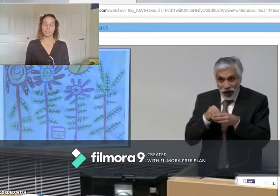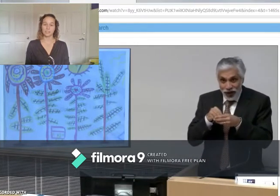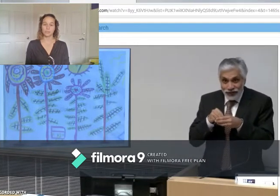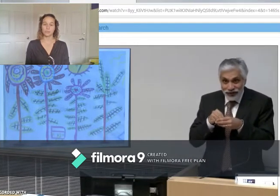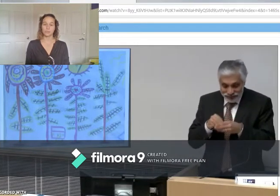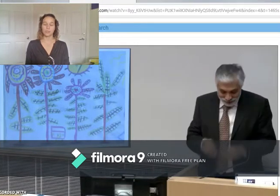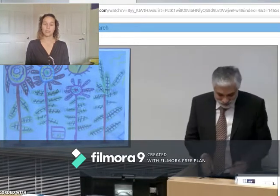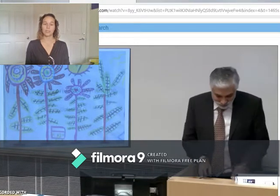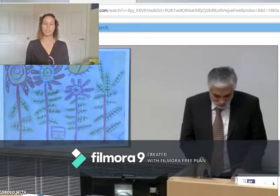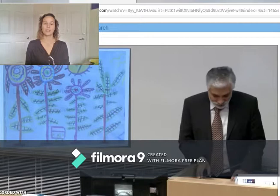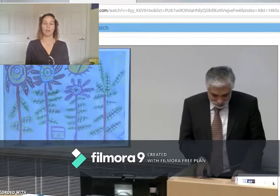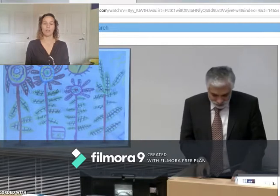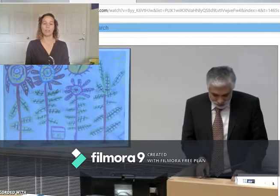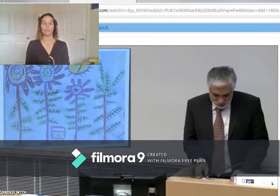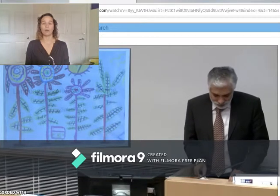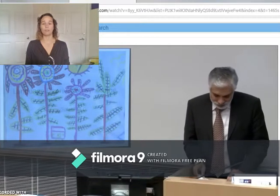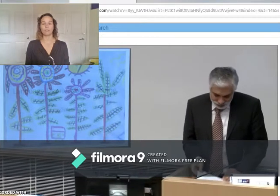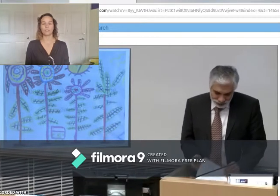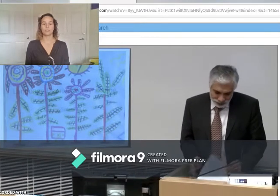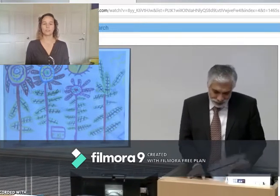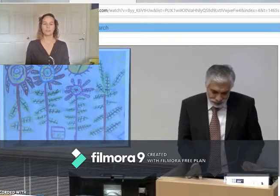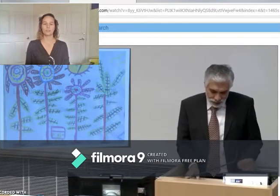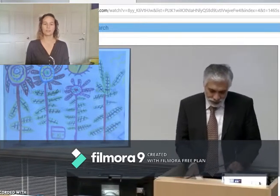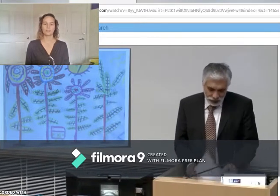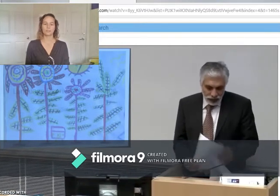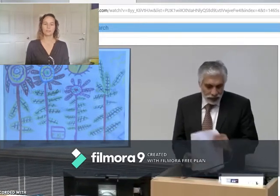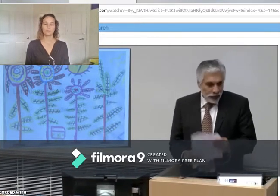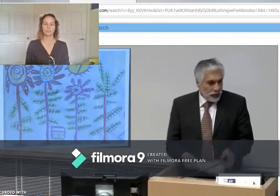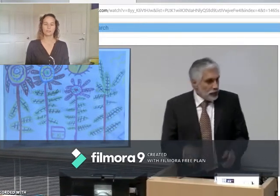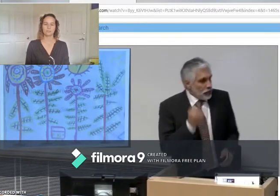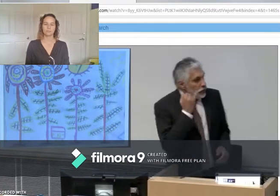Disability studies too. It's all involved.